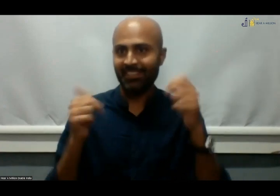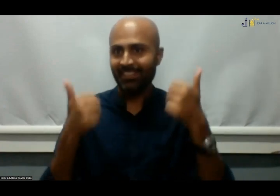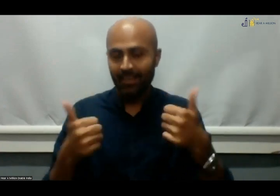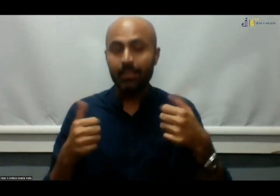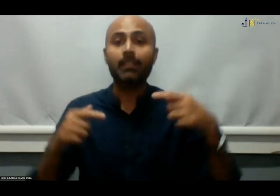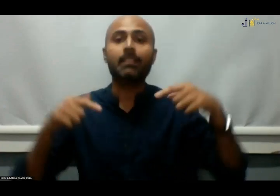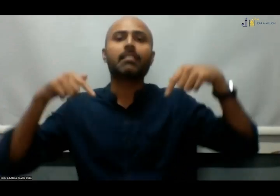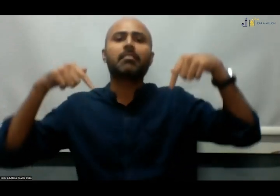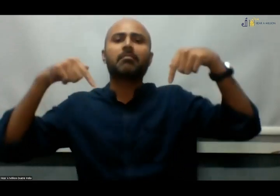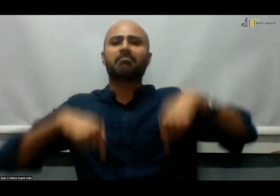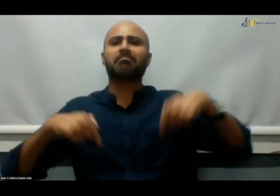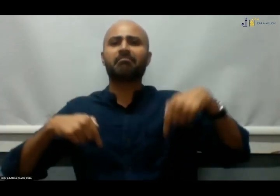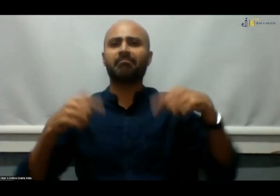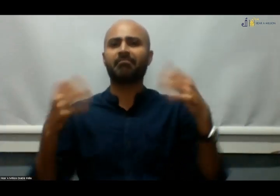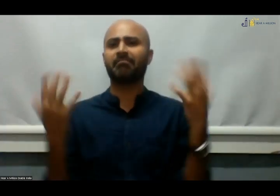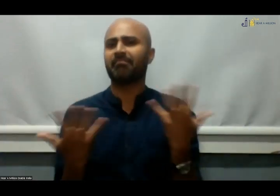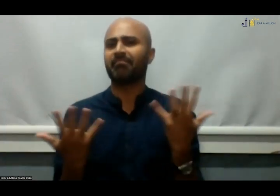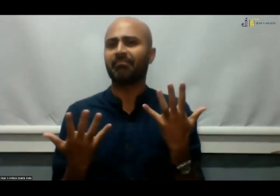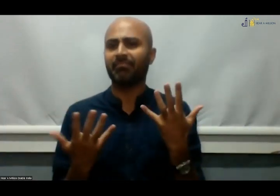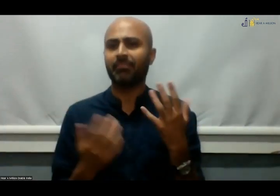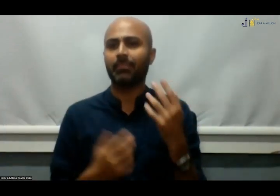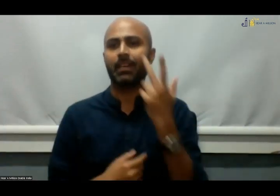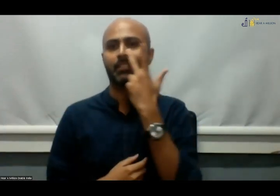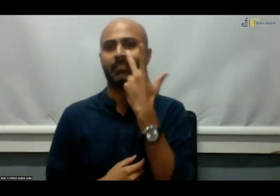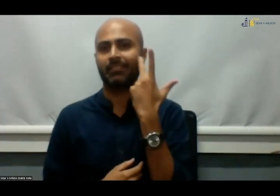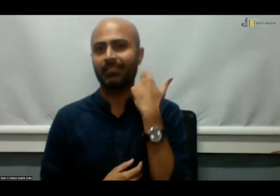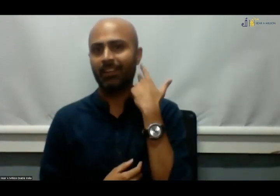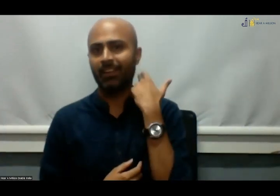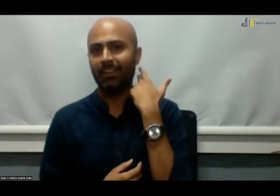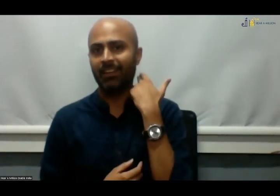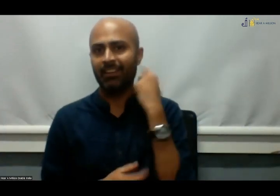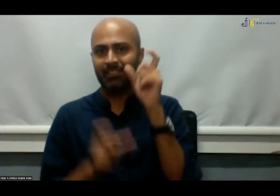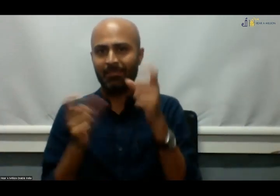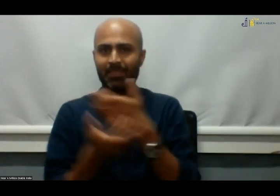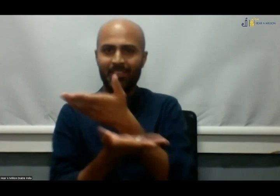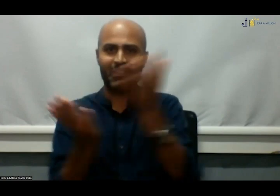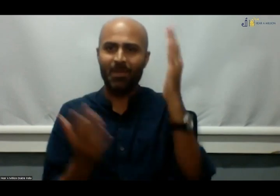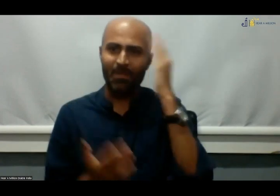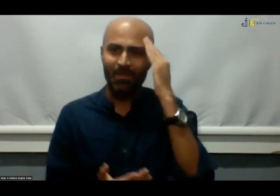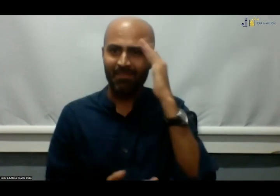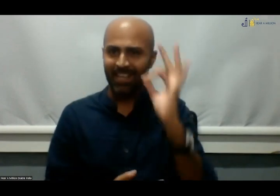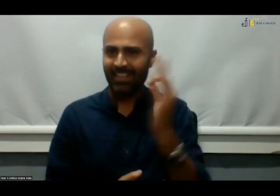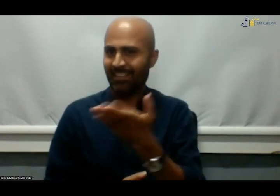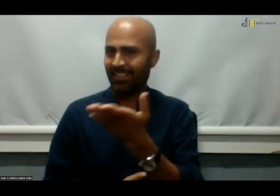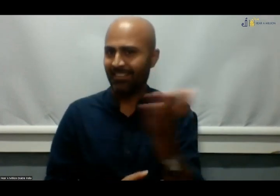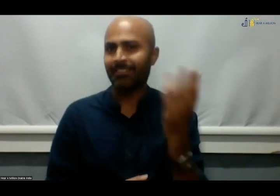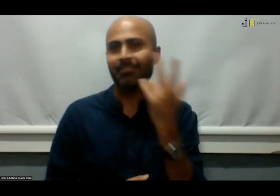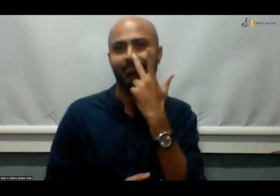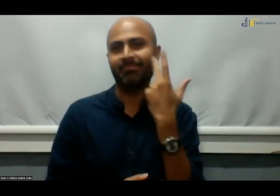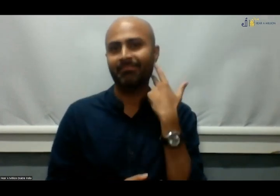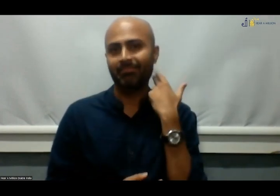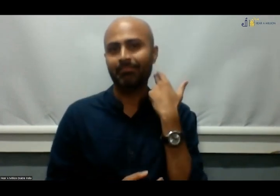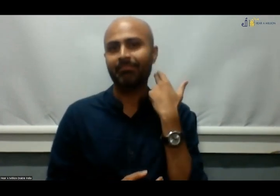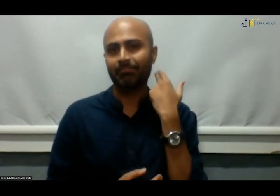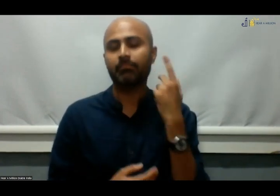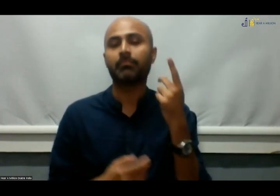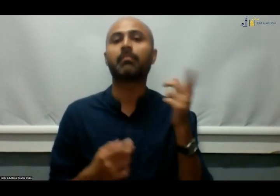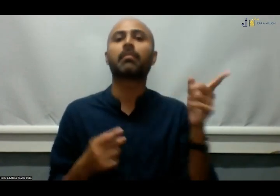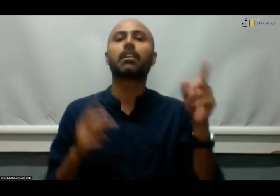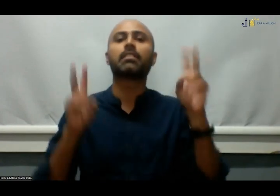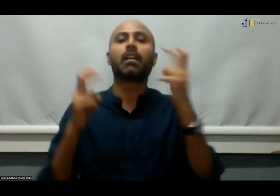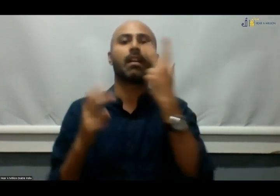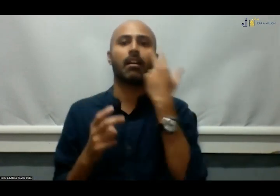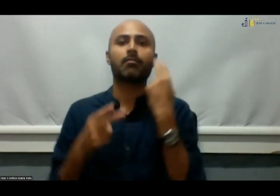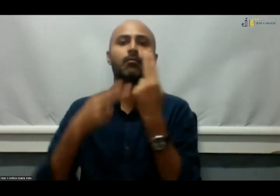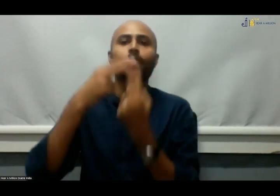Hello everybody. I hope everyone is doing good. So today we are here. You remember